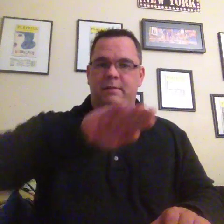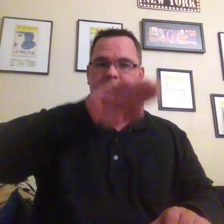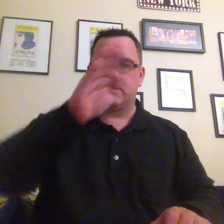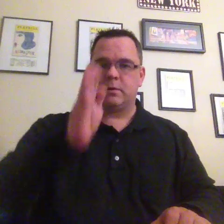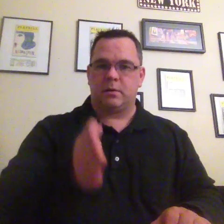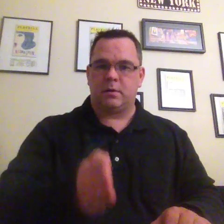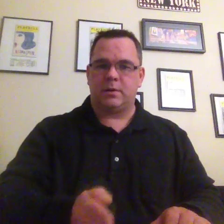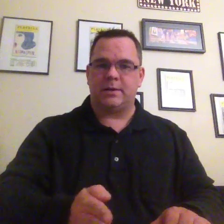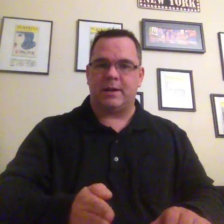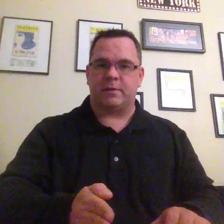Never, never.